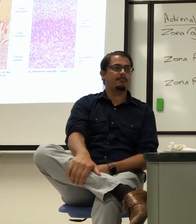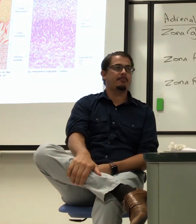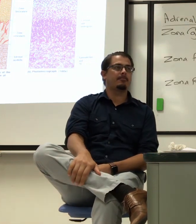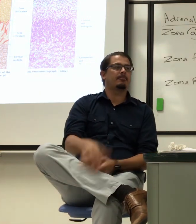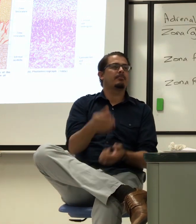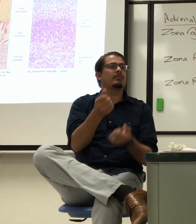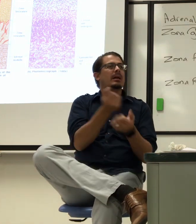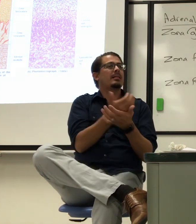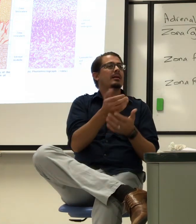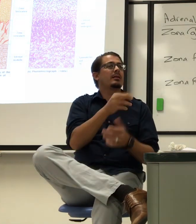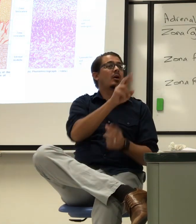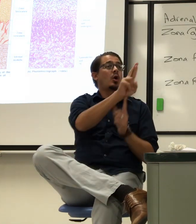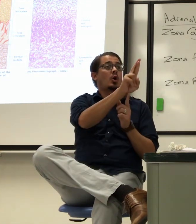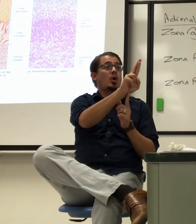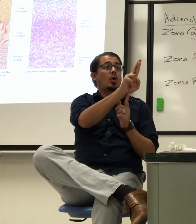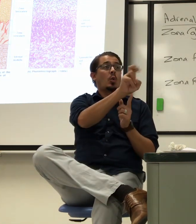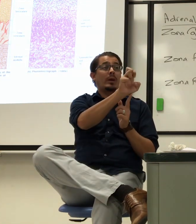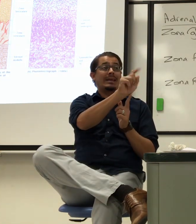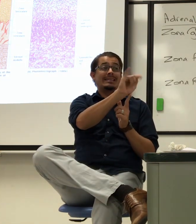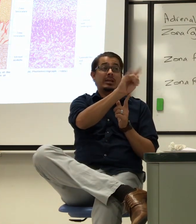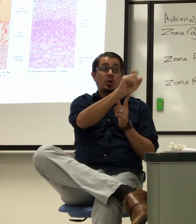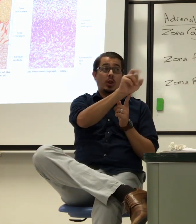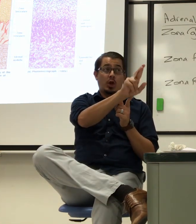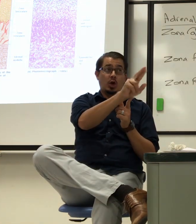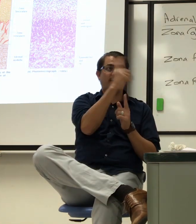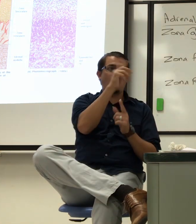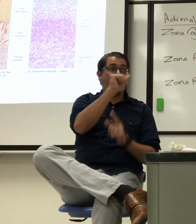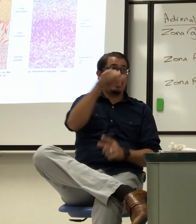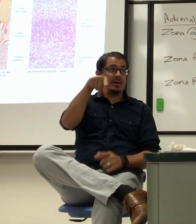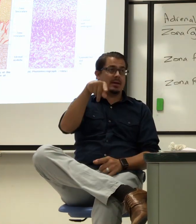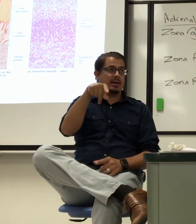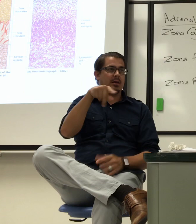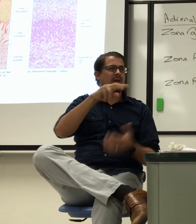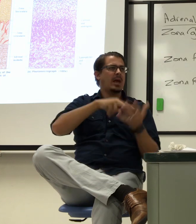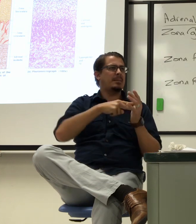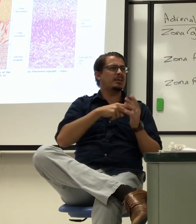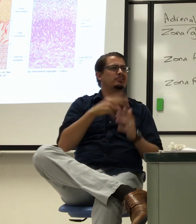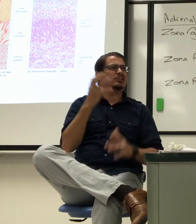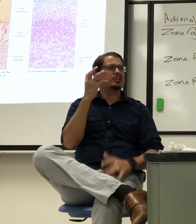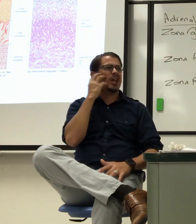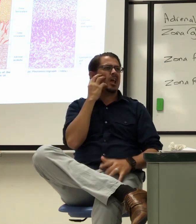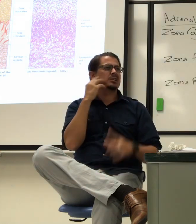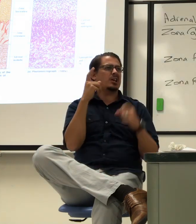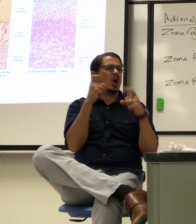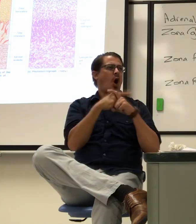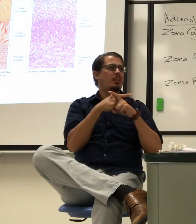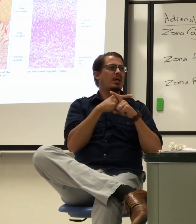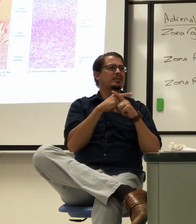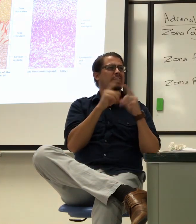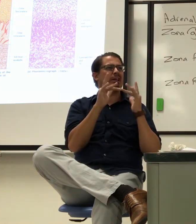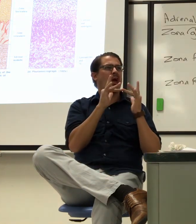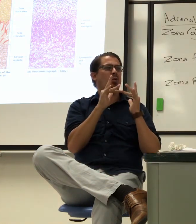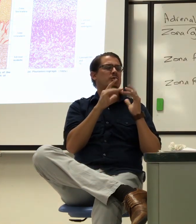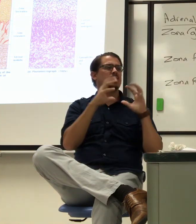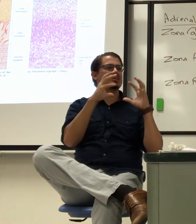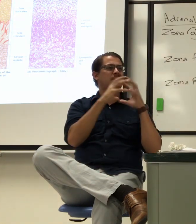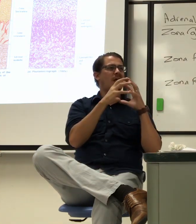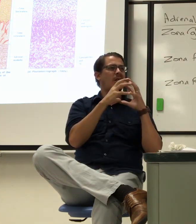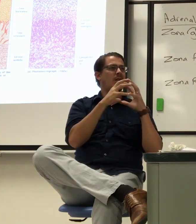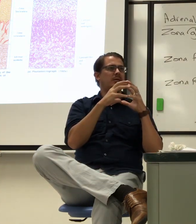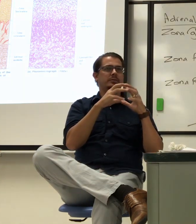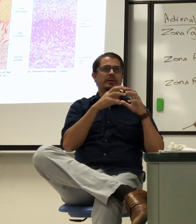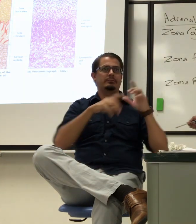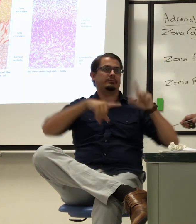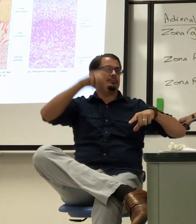Anything that's called reticular in A&P, it means dense, complex network. So the cells are arranged in some